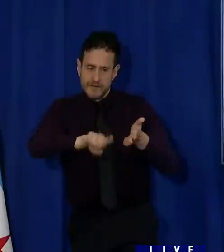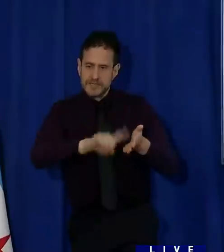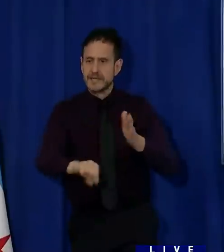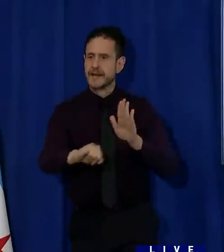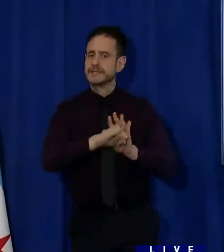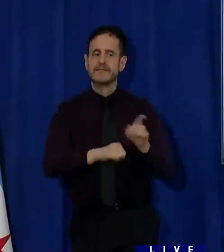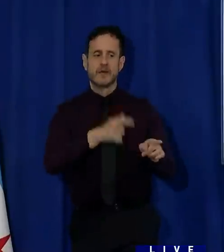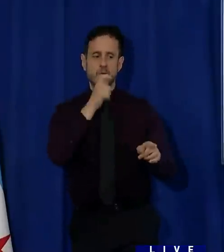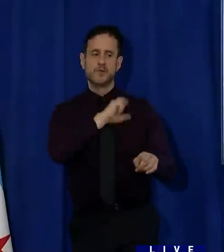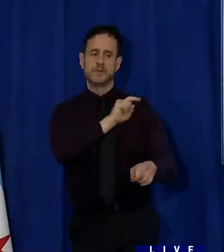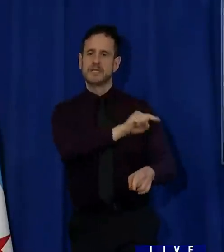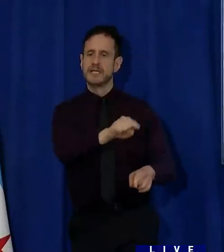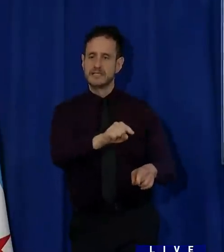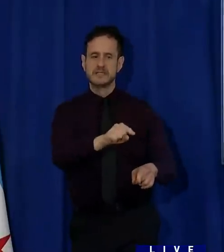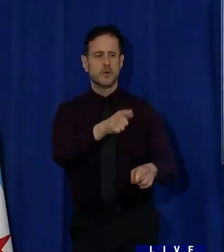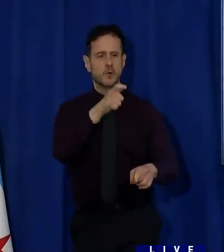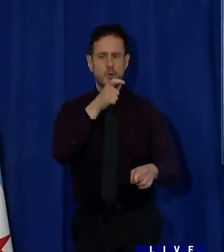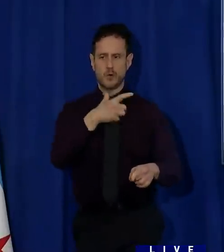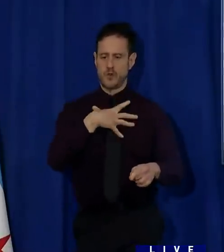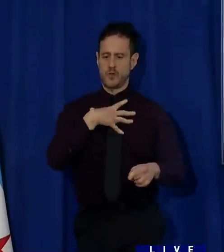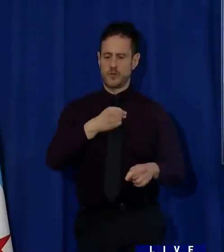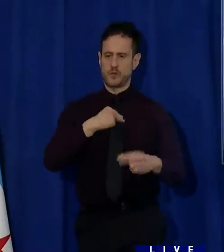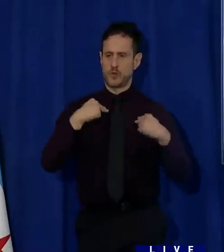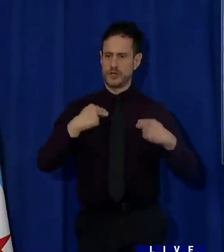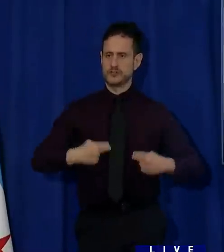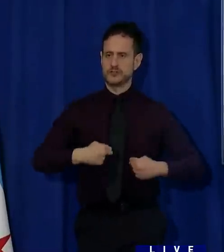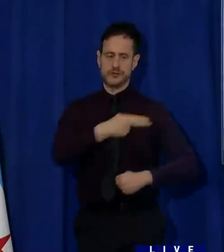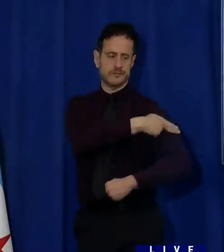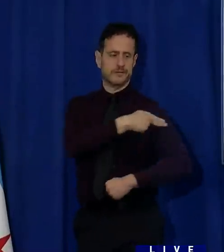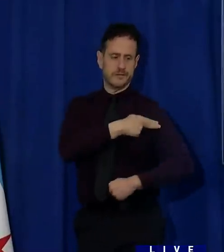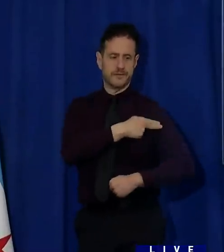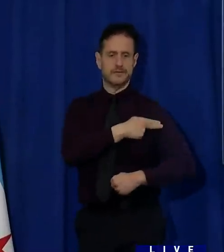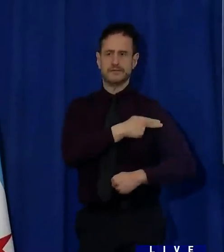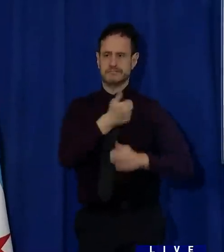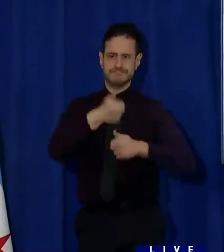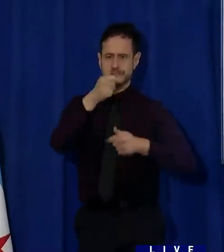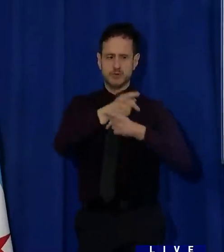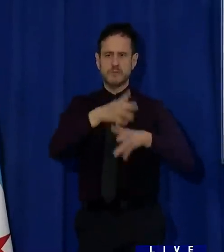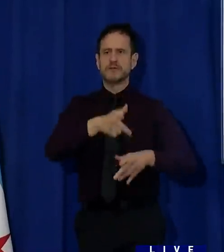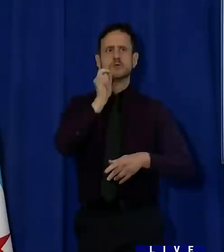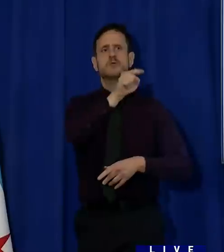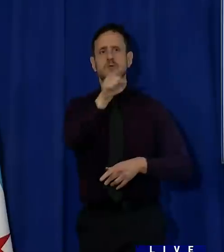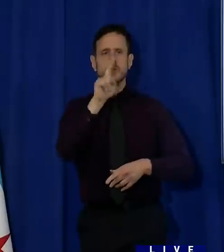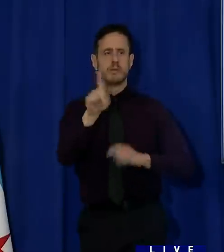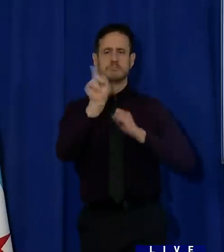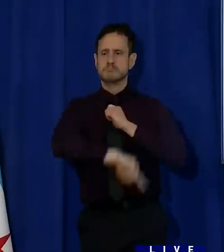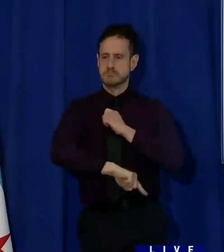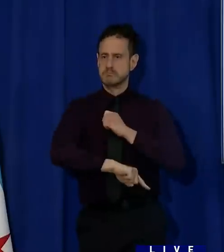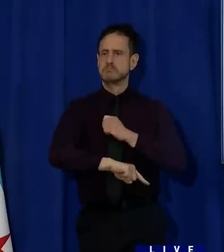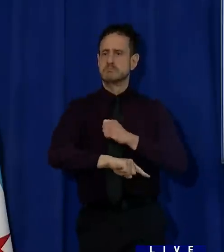supervisors, and we're going to continue to get through these challenging times.